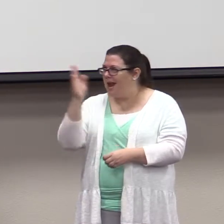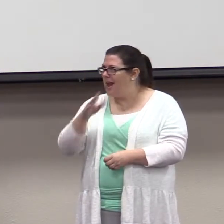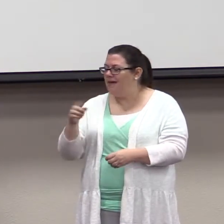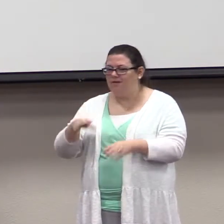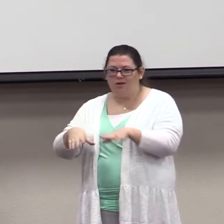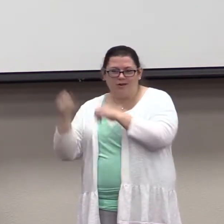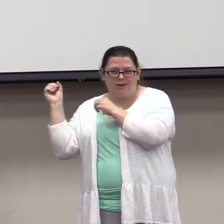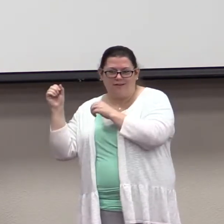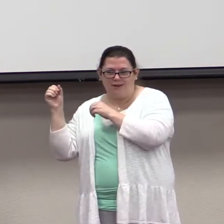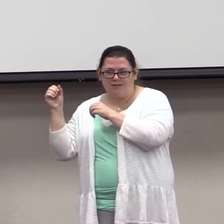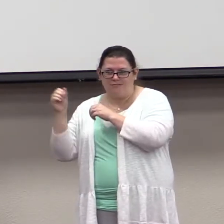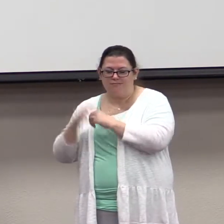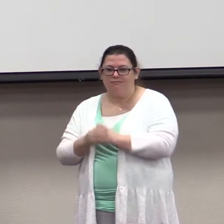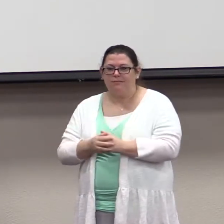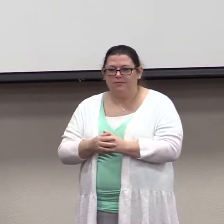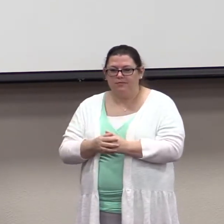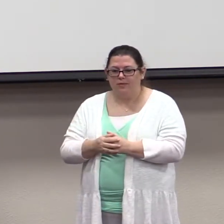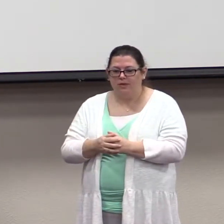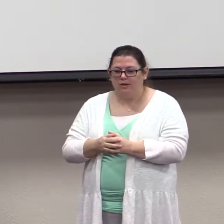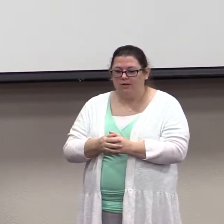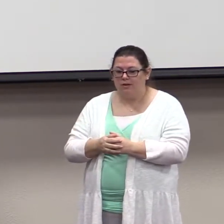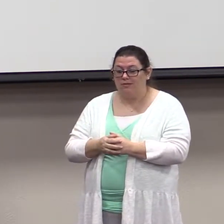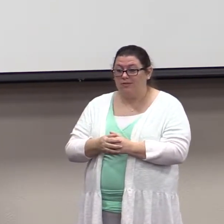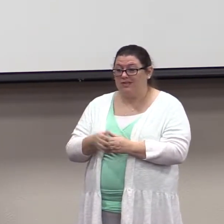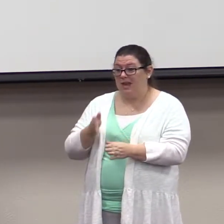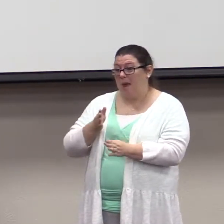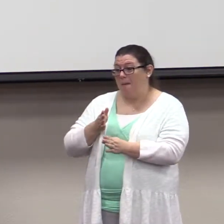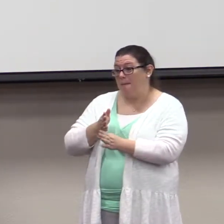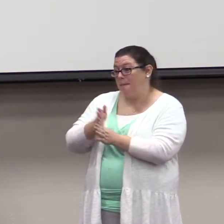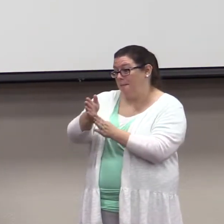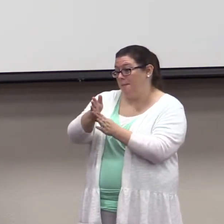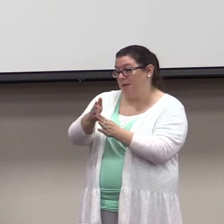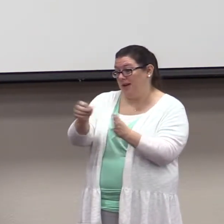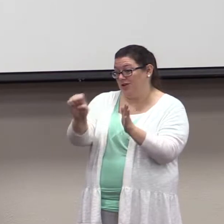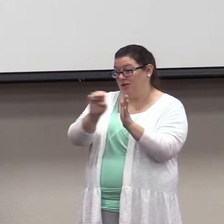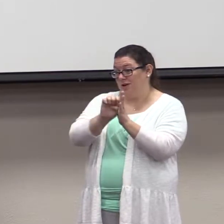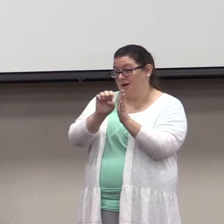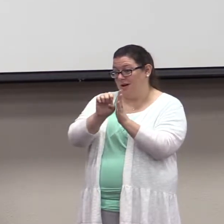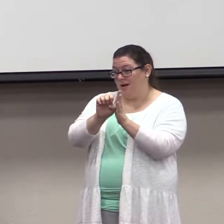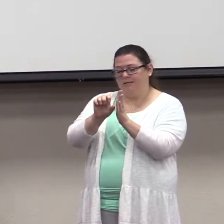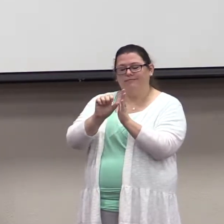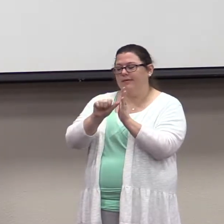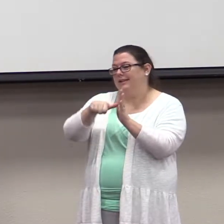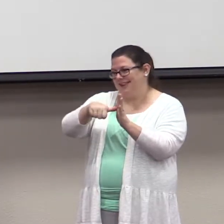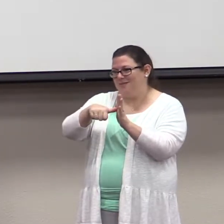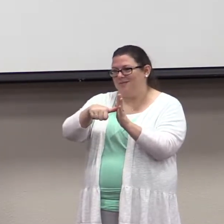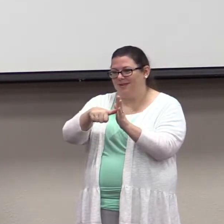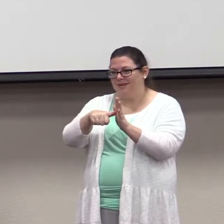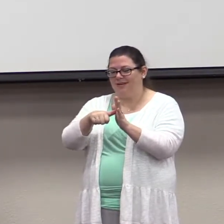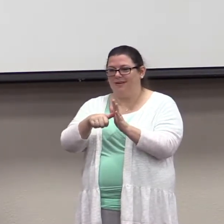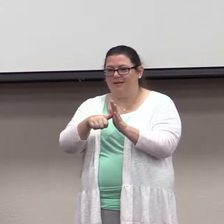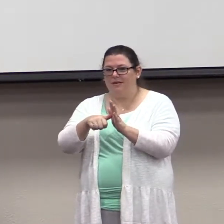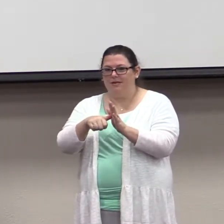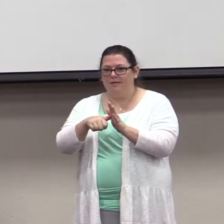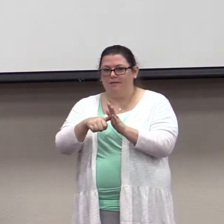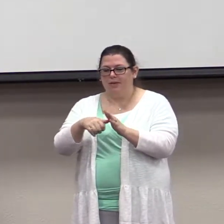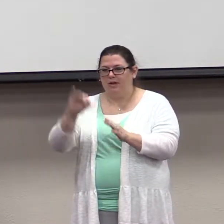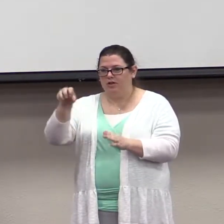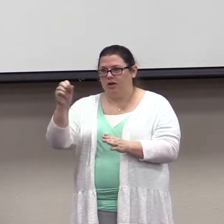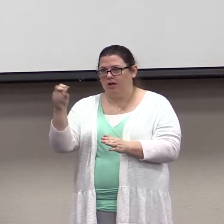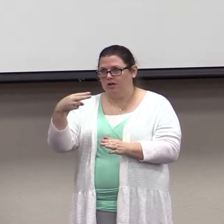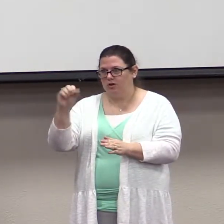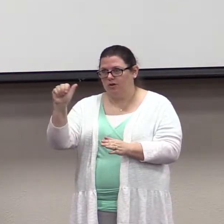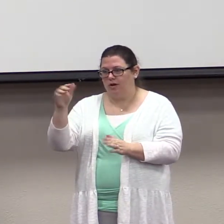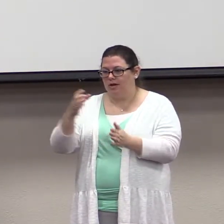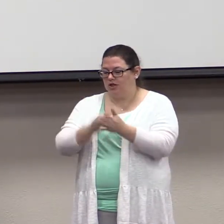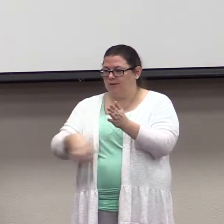We can also see a major example of him following the commands of God in Joshua chapter 5. When Joshua, who is